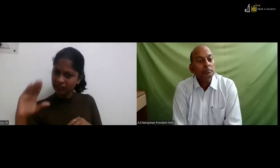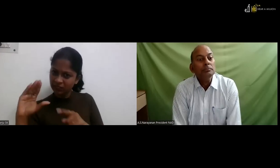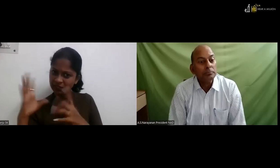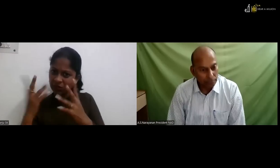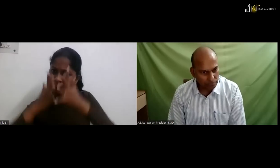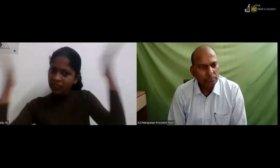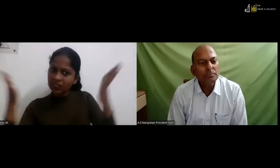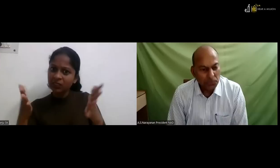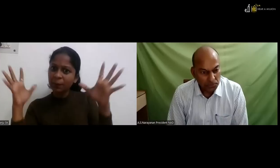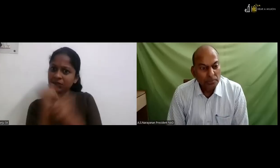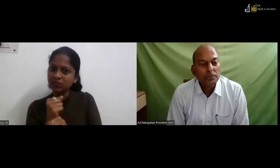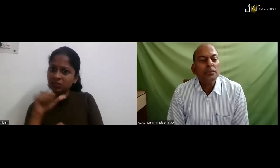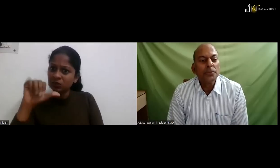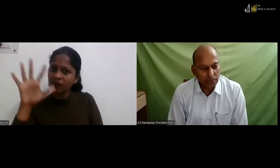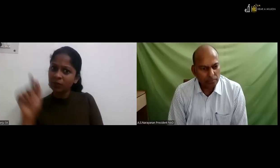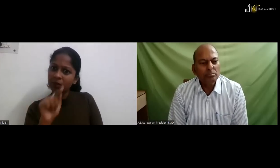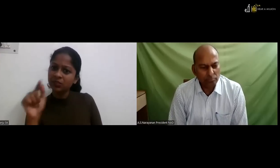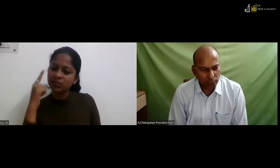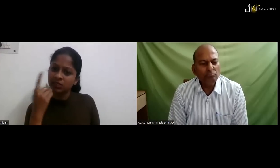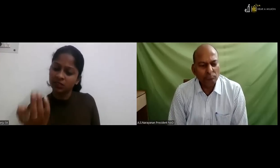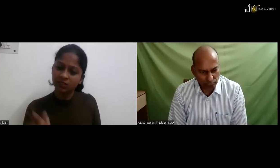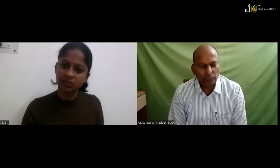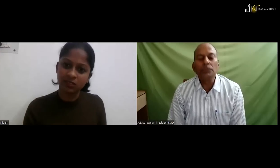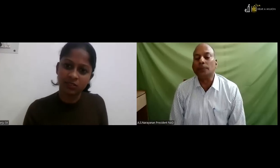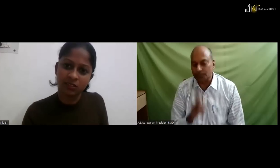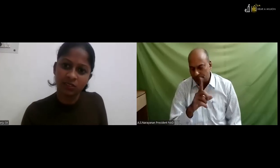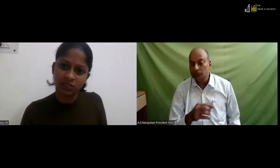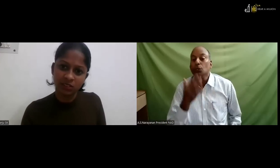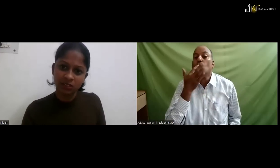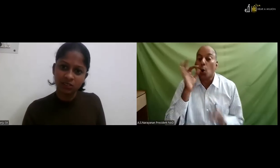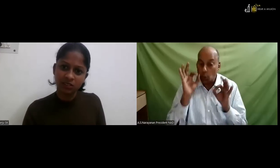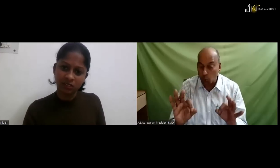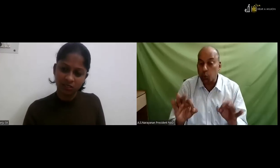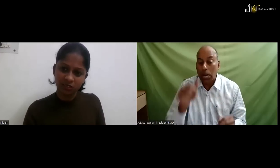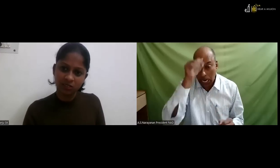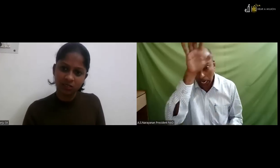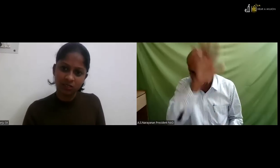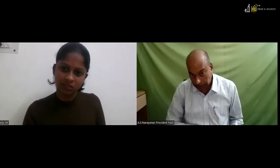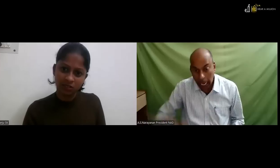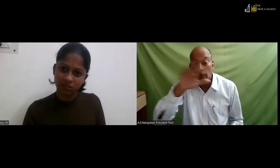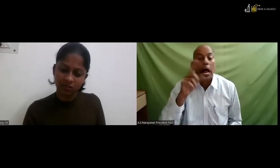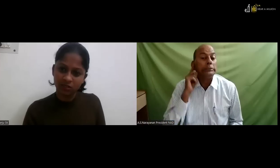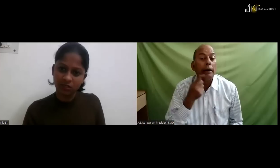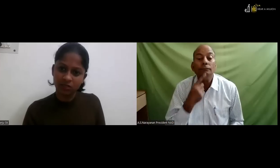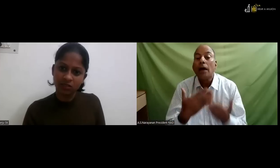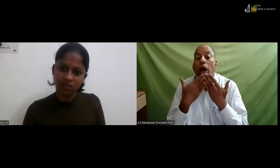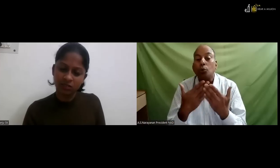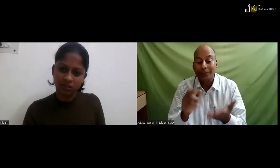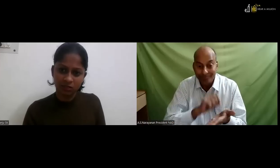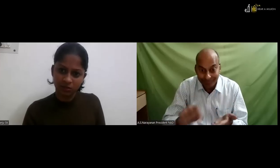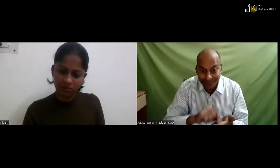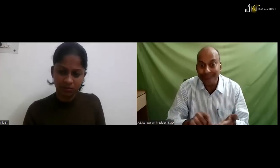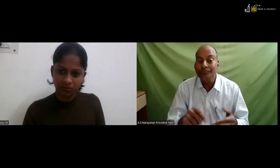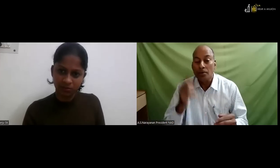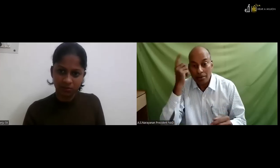know how to do it. So we can just support each and everyone. So what do you think, like if we have a less amount of data?